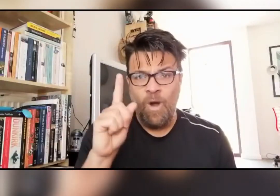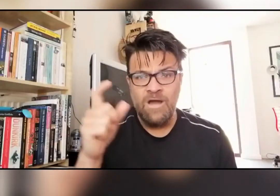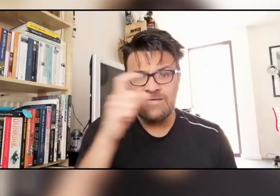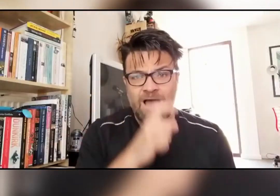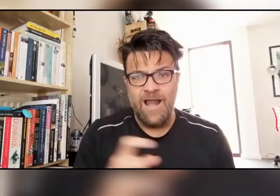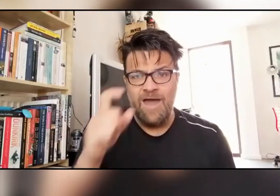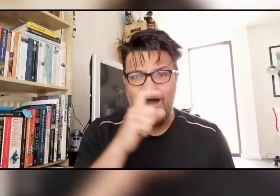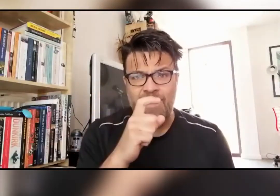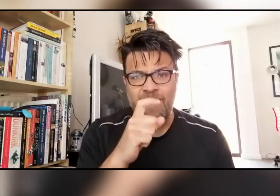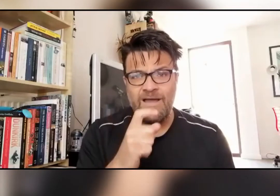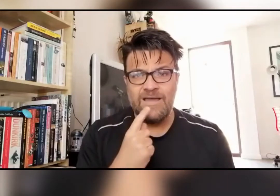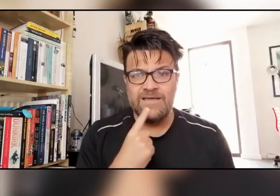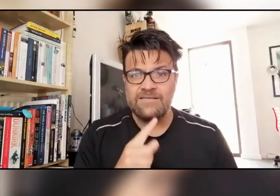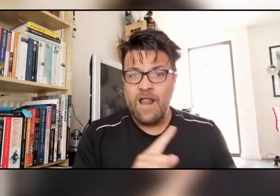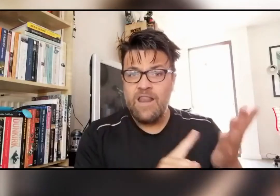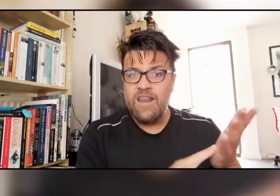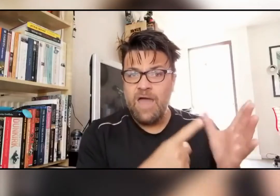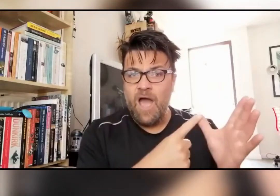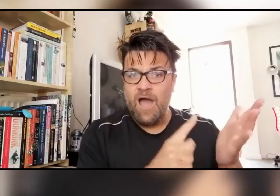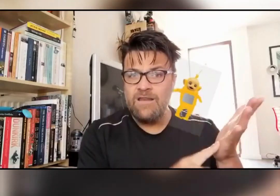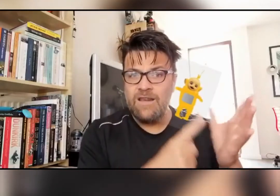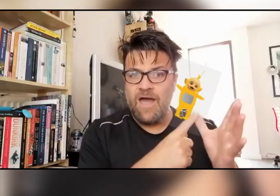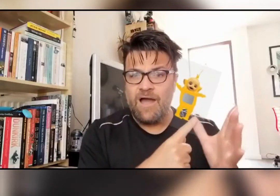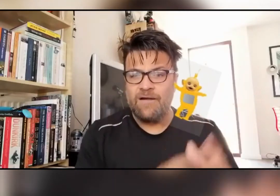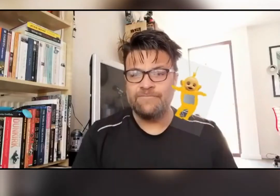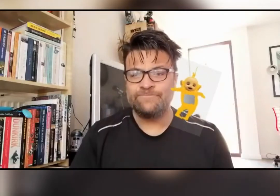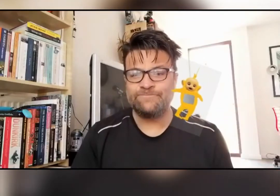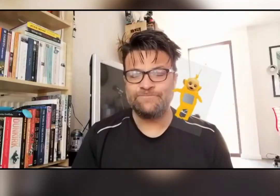What colour is Lala?